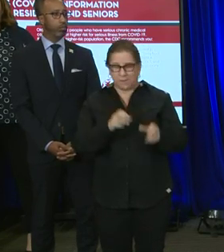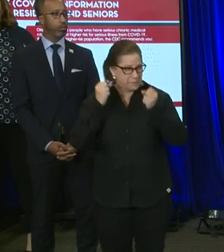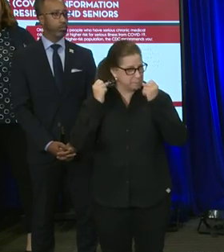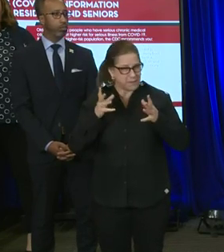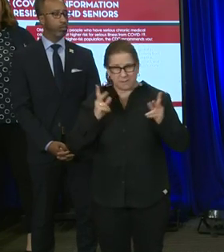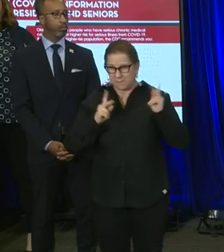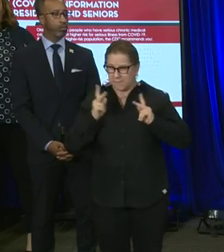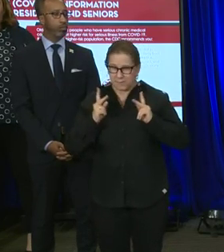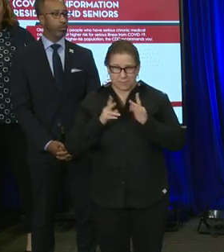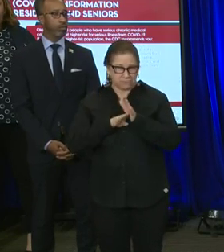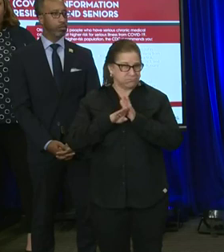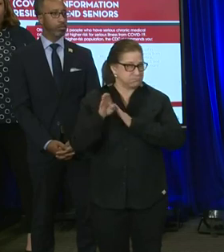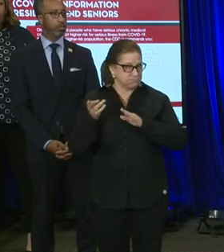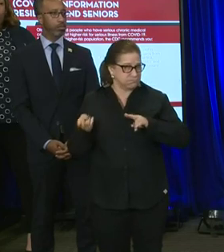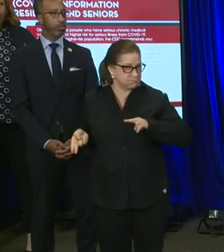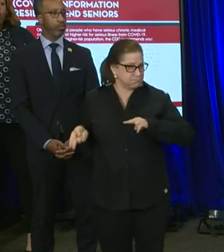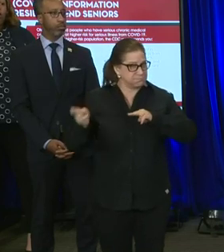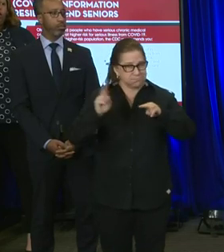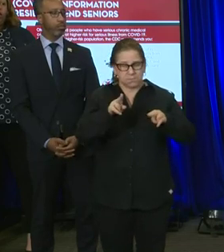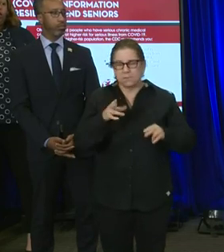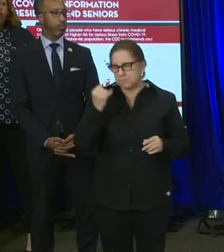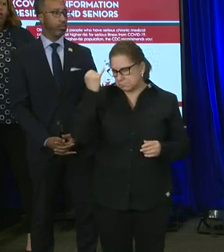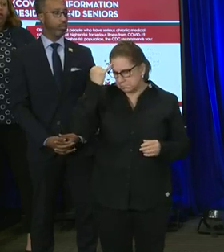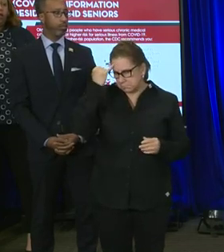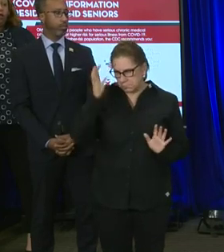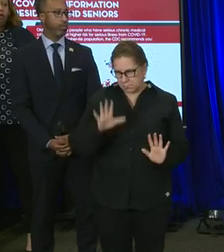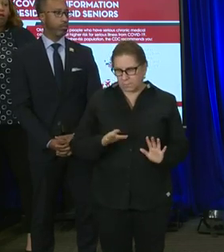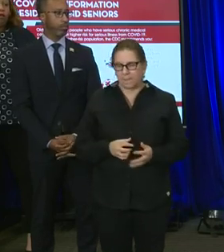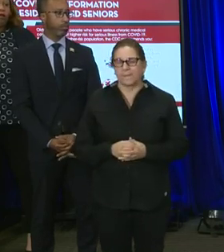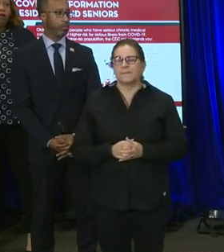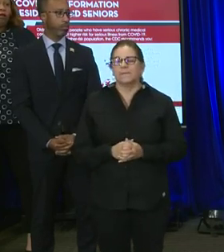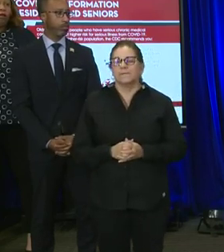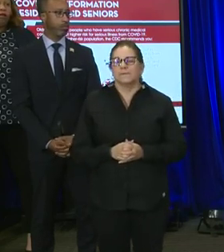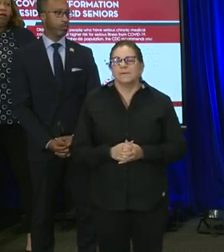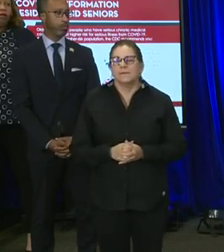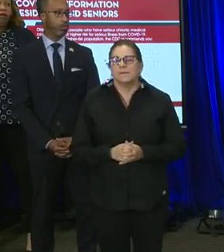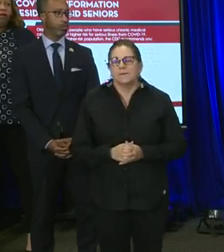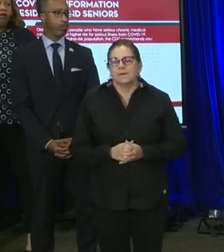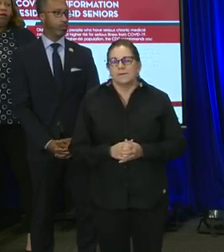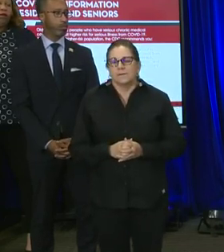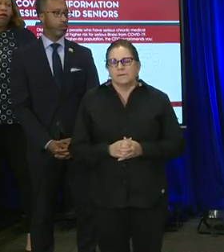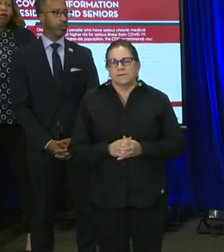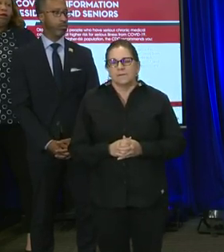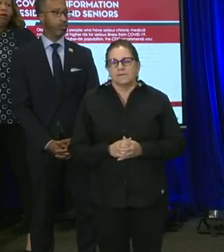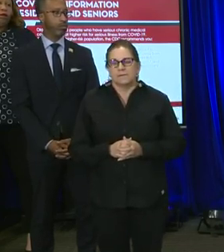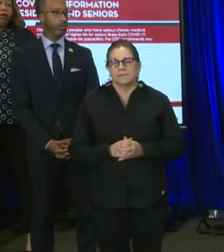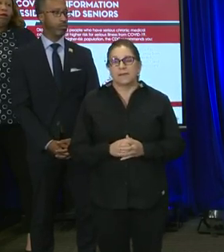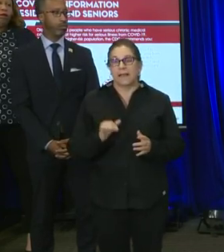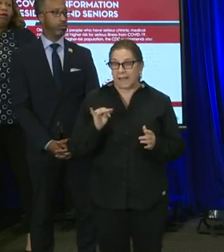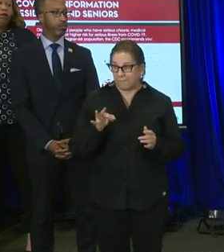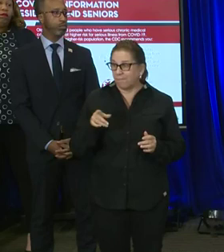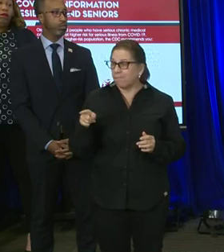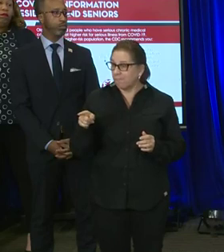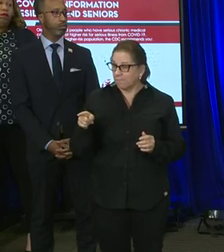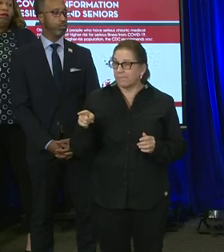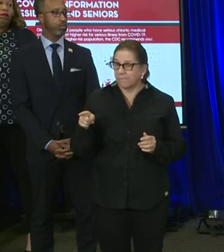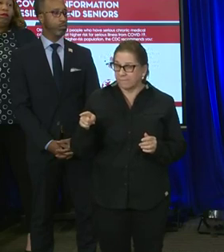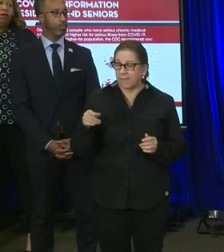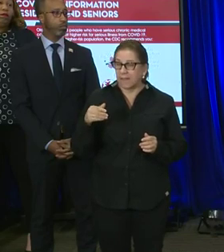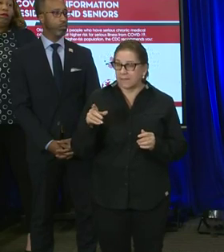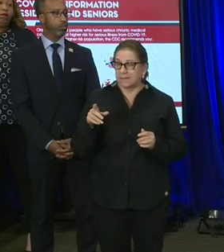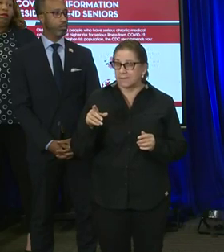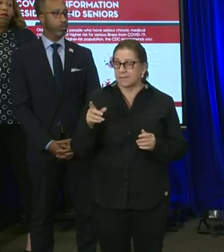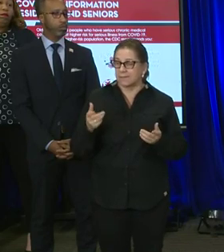COVID-19. Because of this ability for our patients and our residents to use the healthcare system